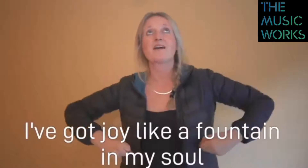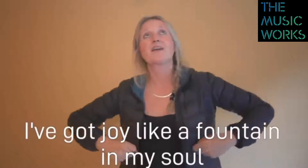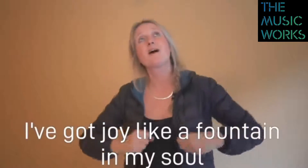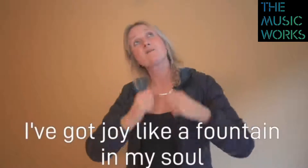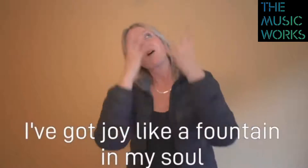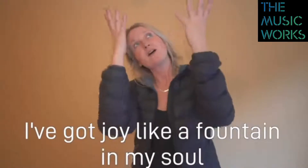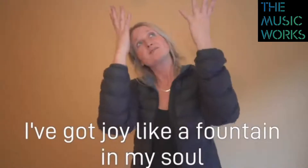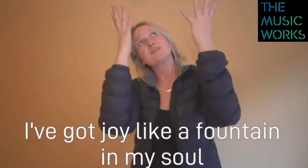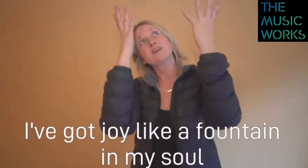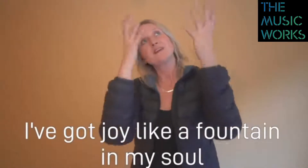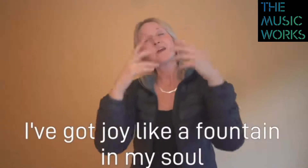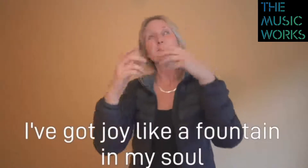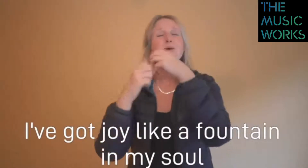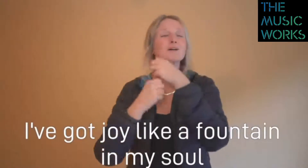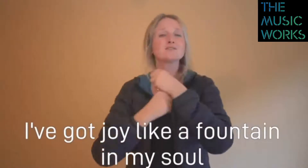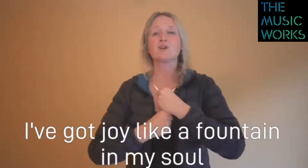a fountain in my soul.